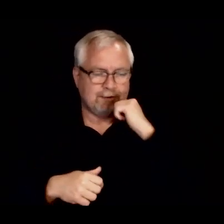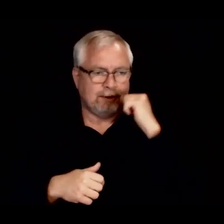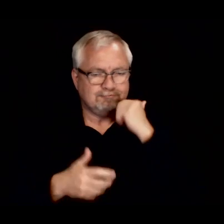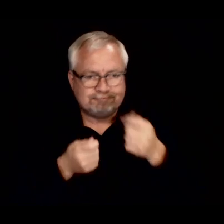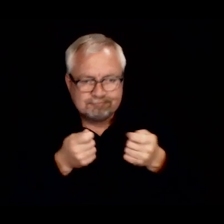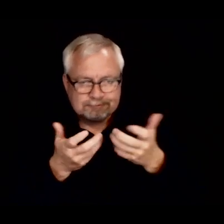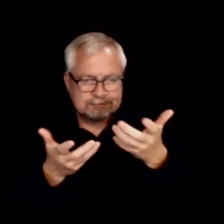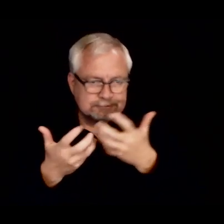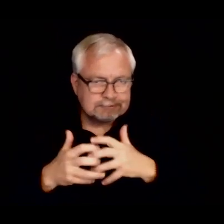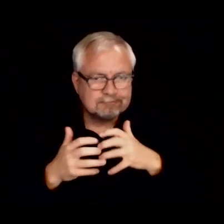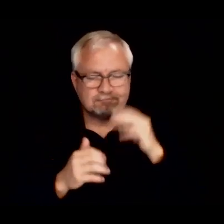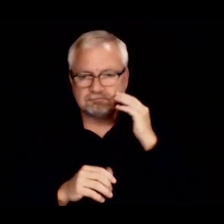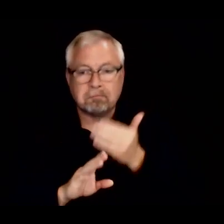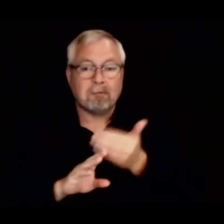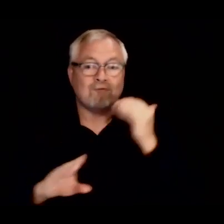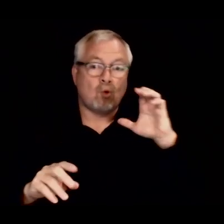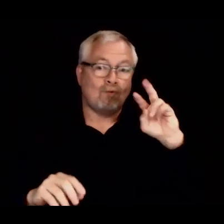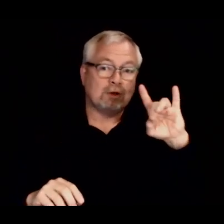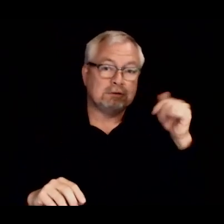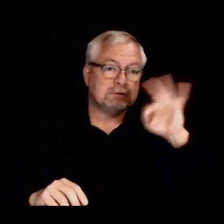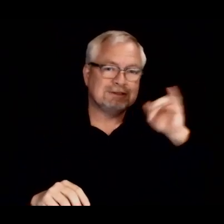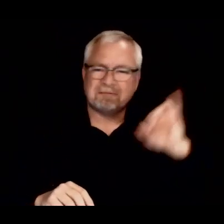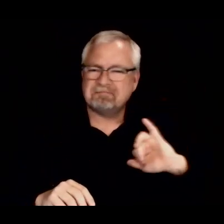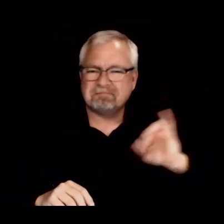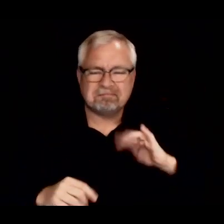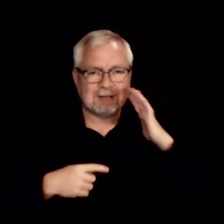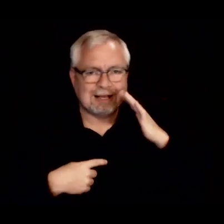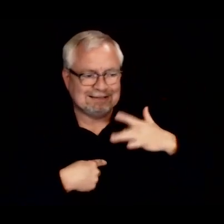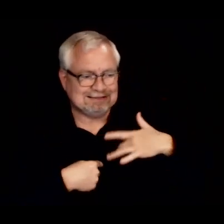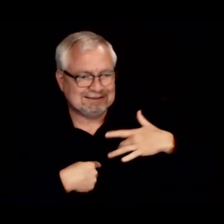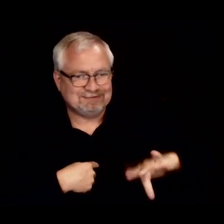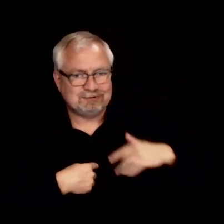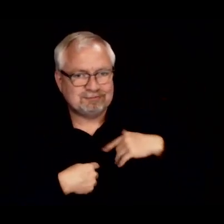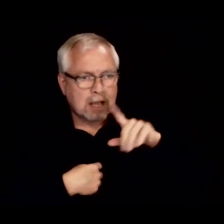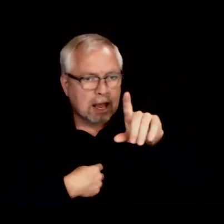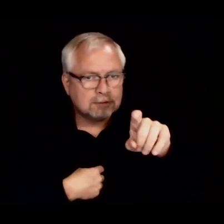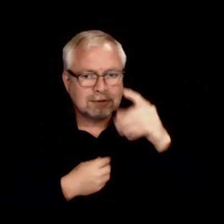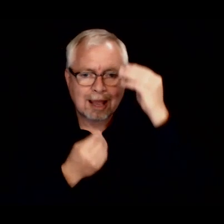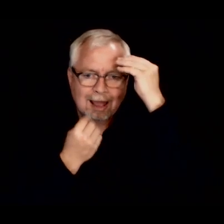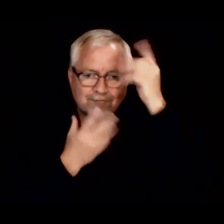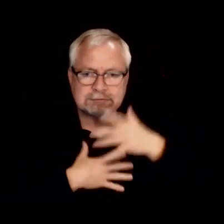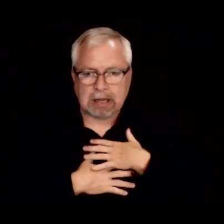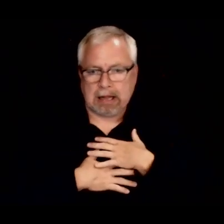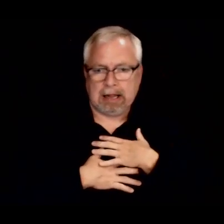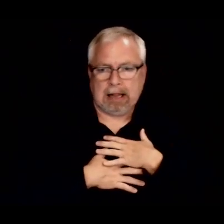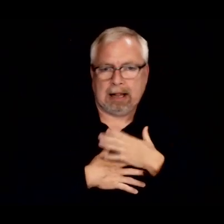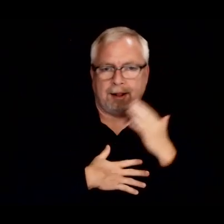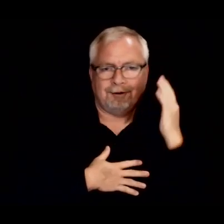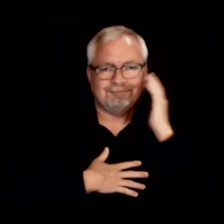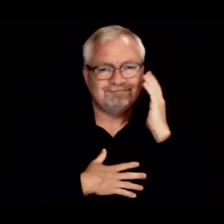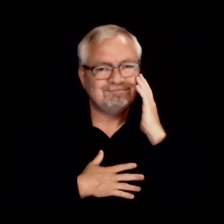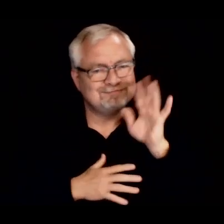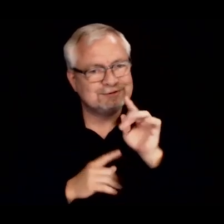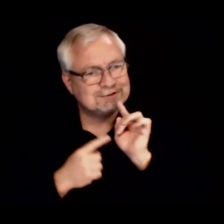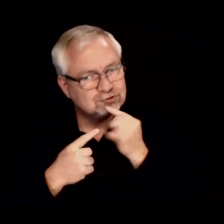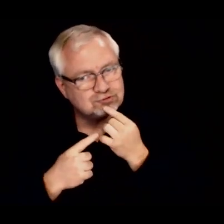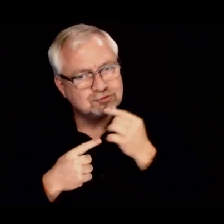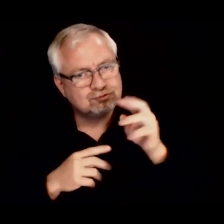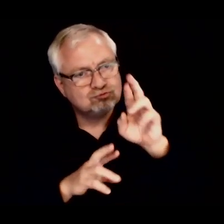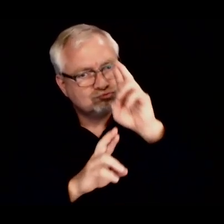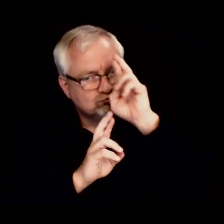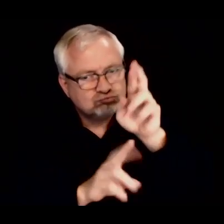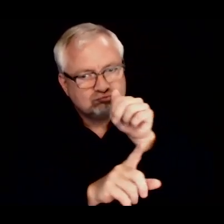as it relates to sensitive information in people's lives, and we treat that very seriously and are quite respectful of that, so